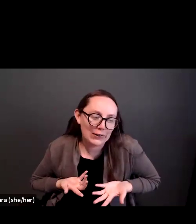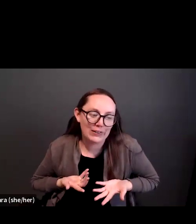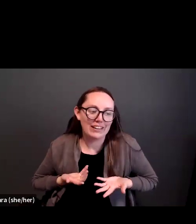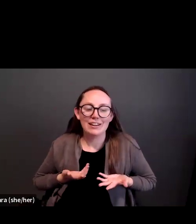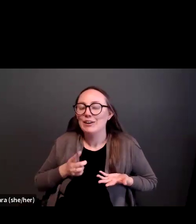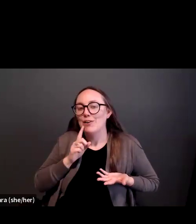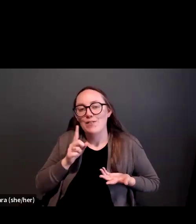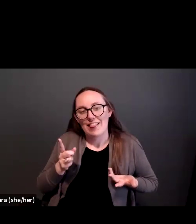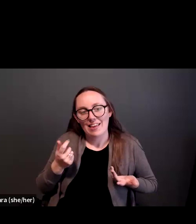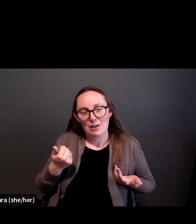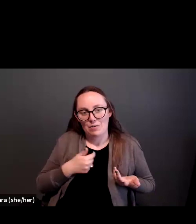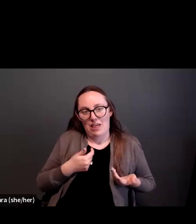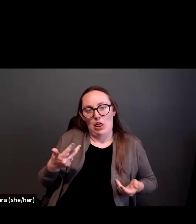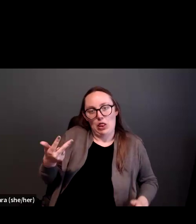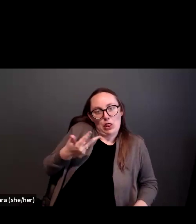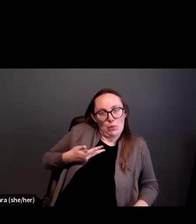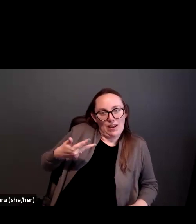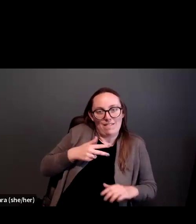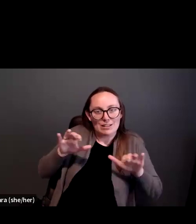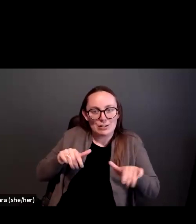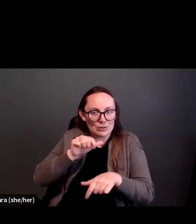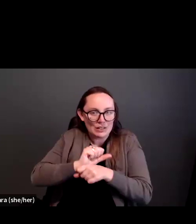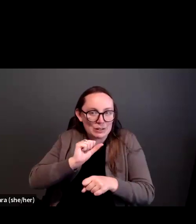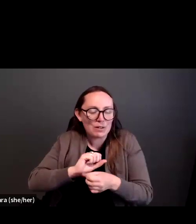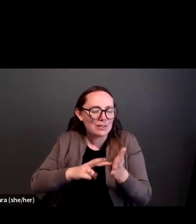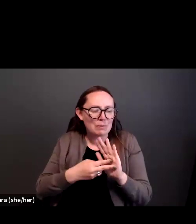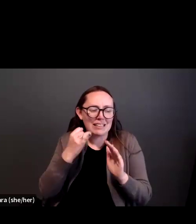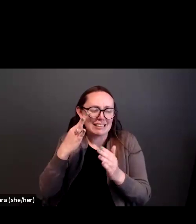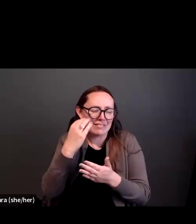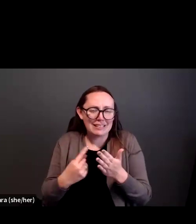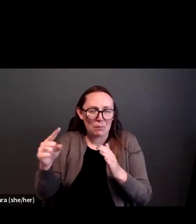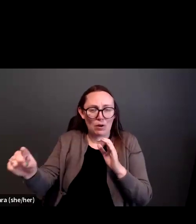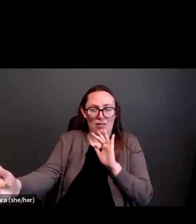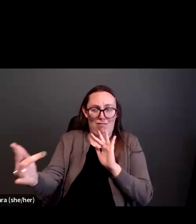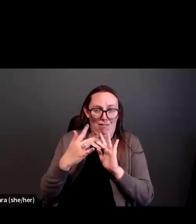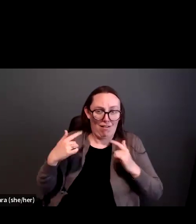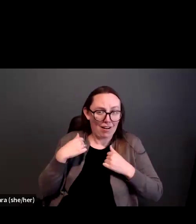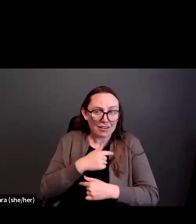figure out who stuff should go to, because there's not a lot of us to somebody's gonna do it.